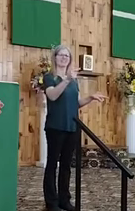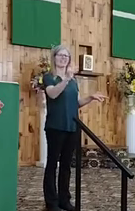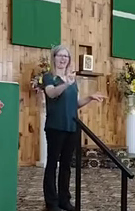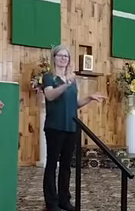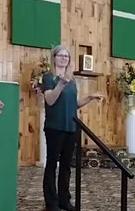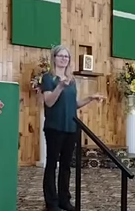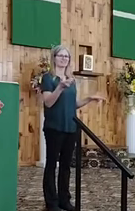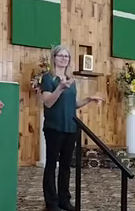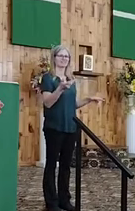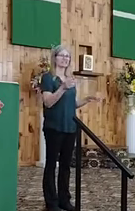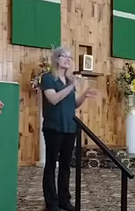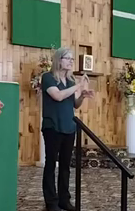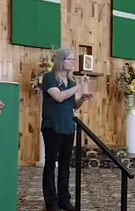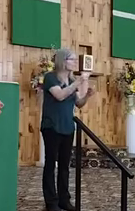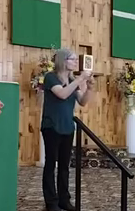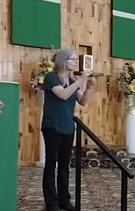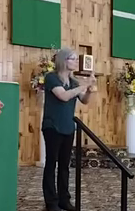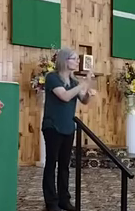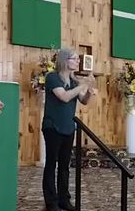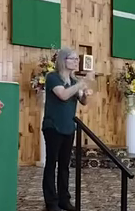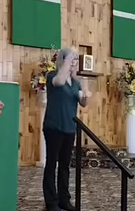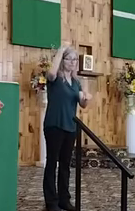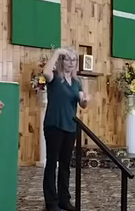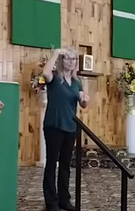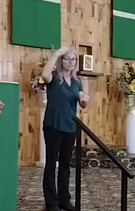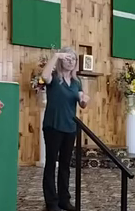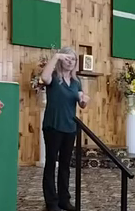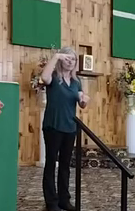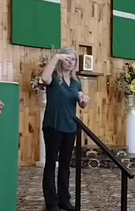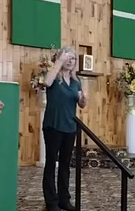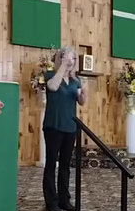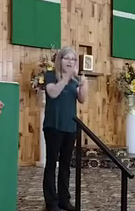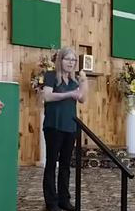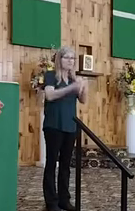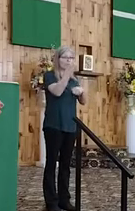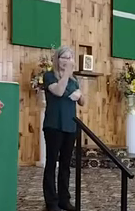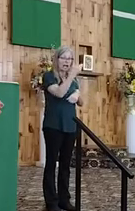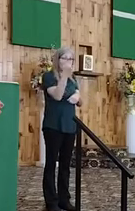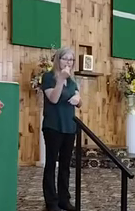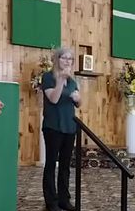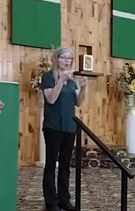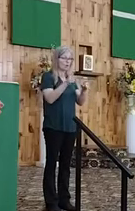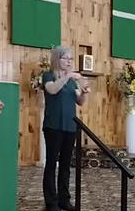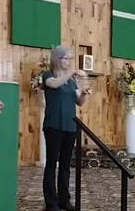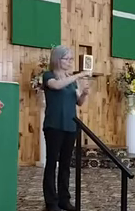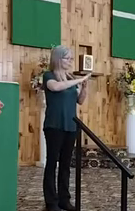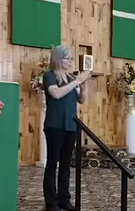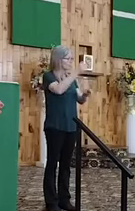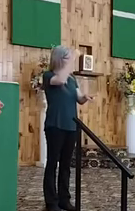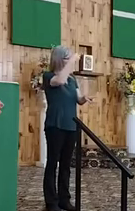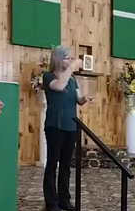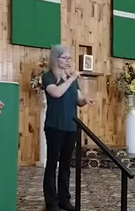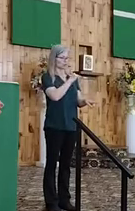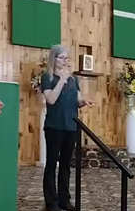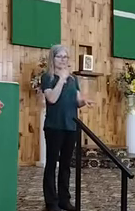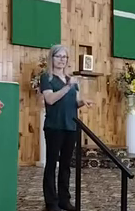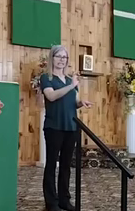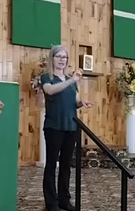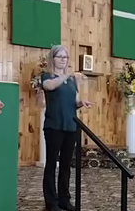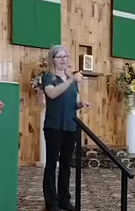use at baptism. Every Catholic, when you were baptized, the priest spoke that word over you, Ephata, be